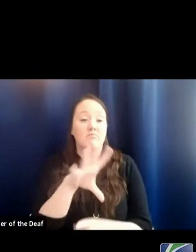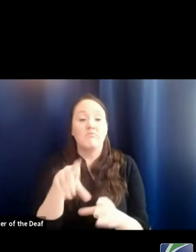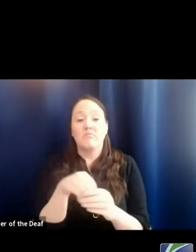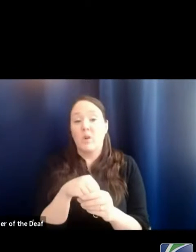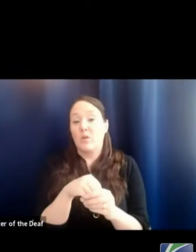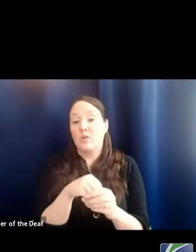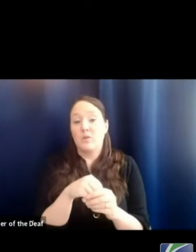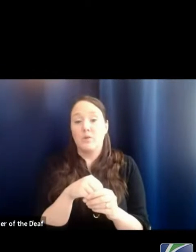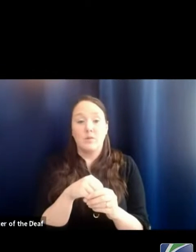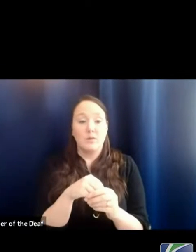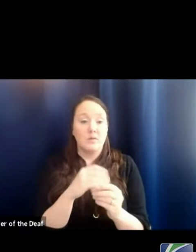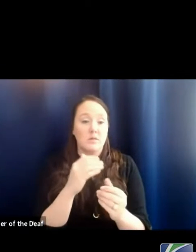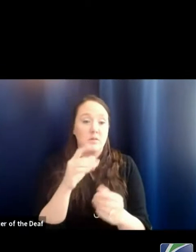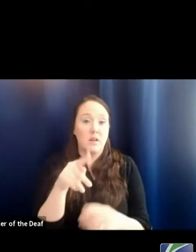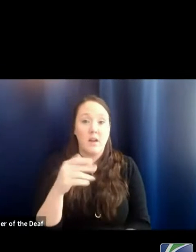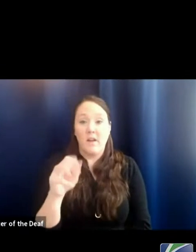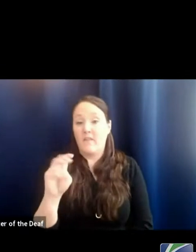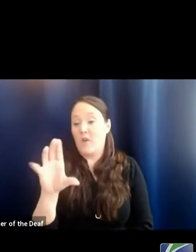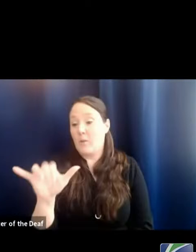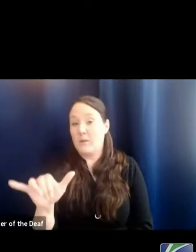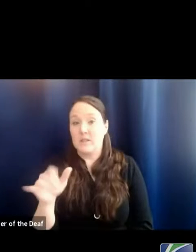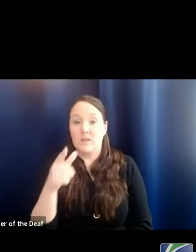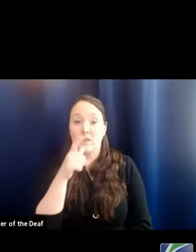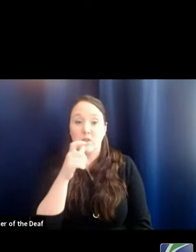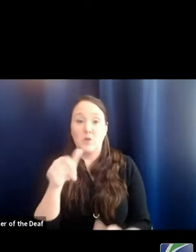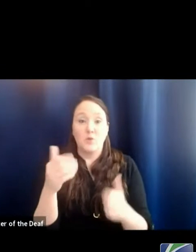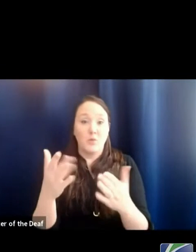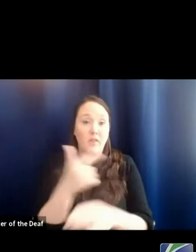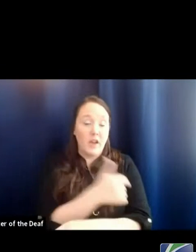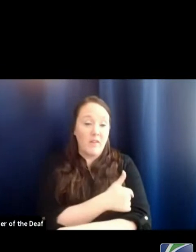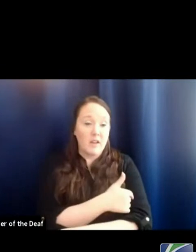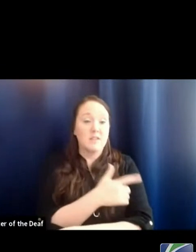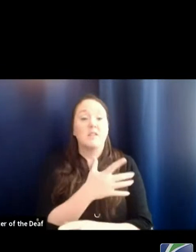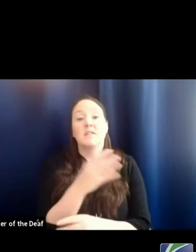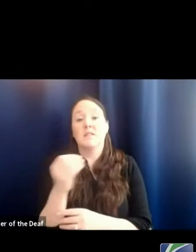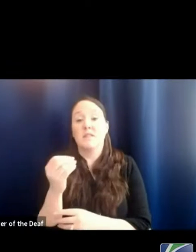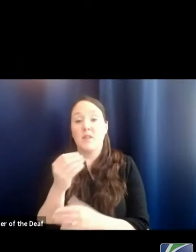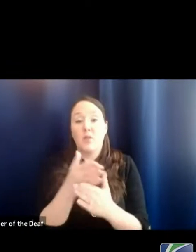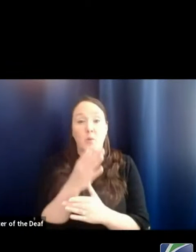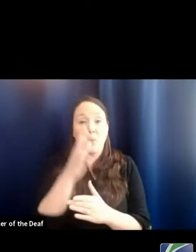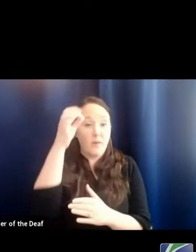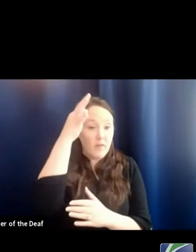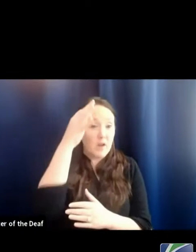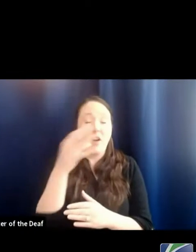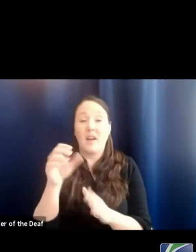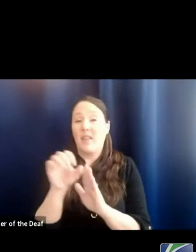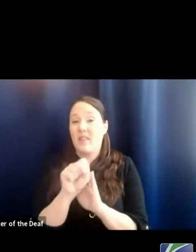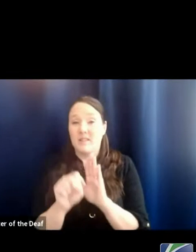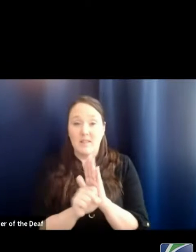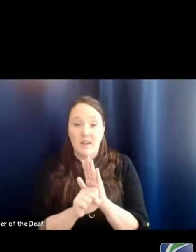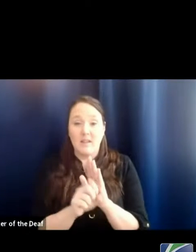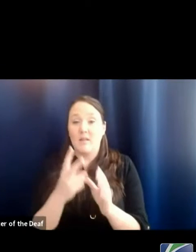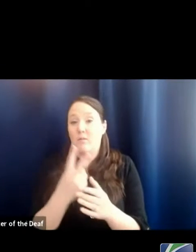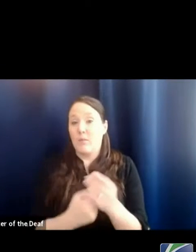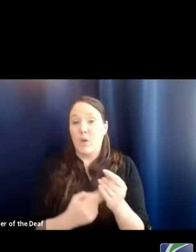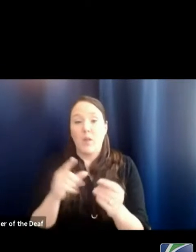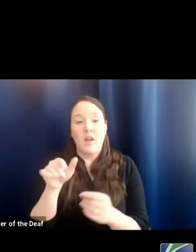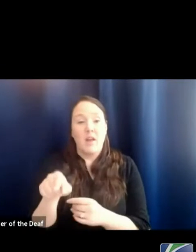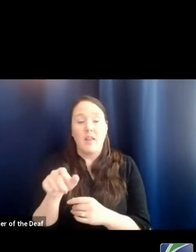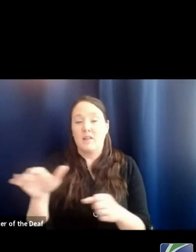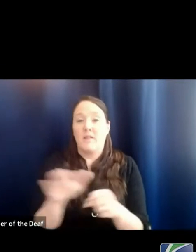the pharmacies have been activated through the federal partnership, as well as pharmacies have been activated through the state. So it is the most complete